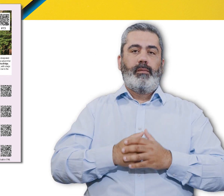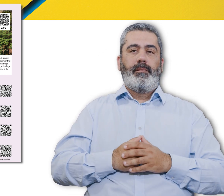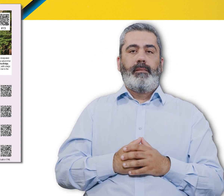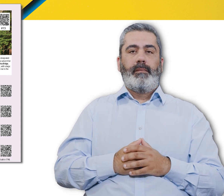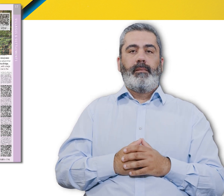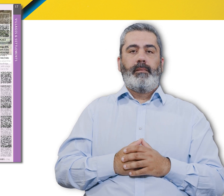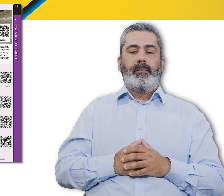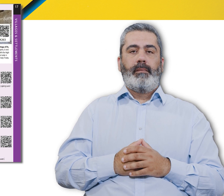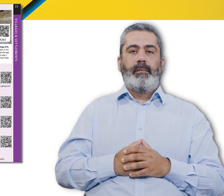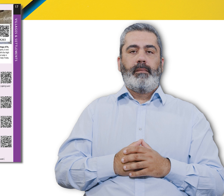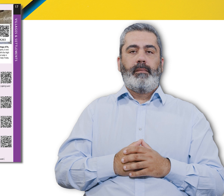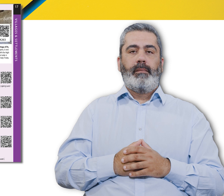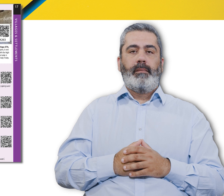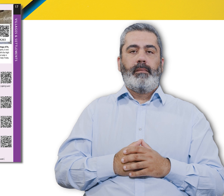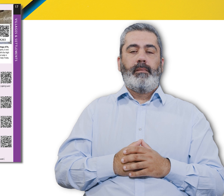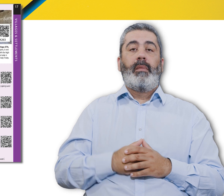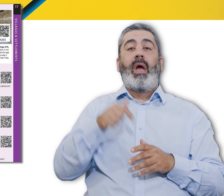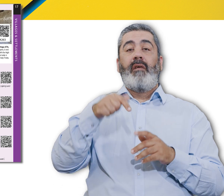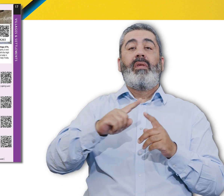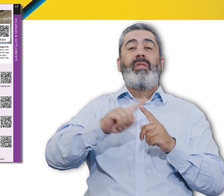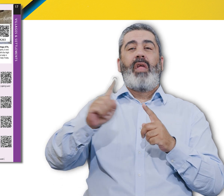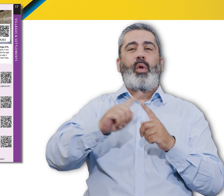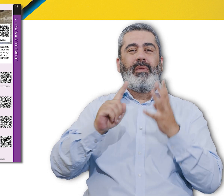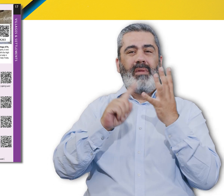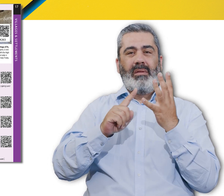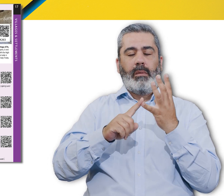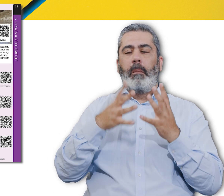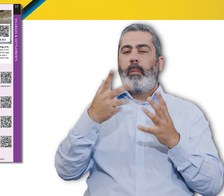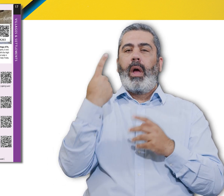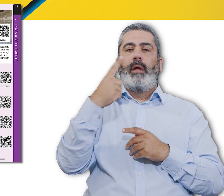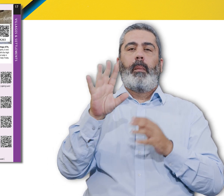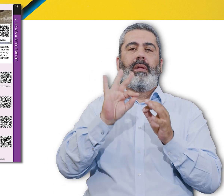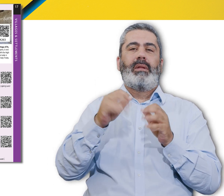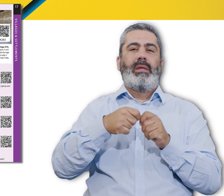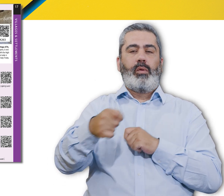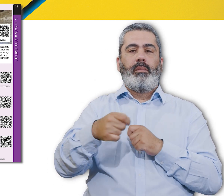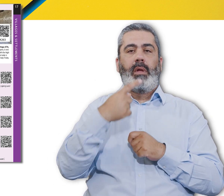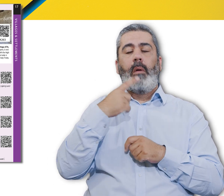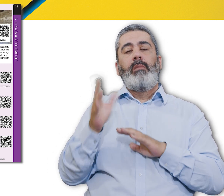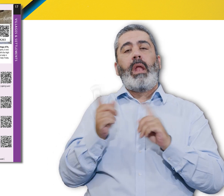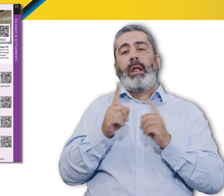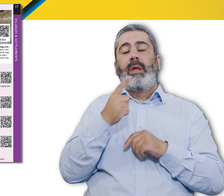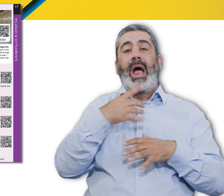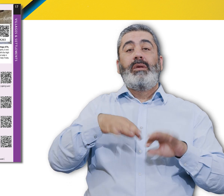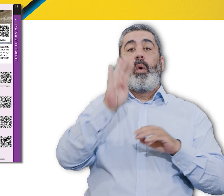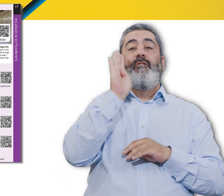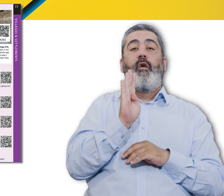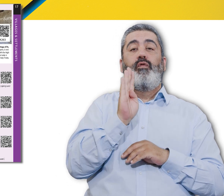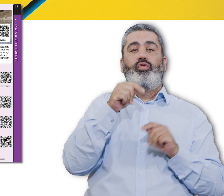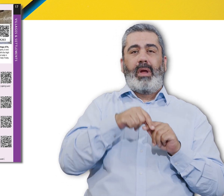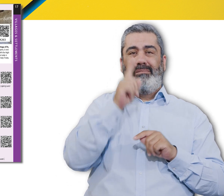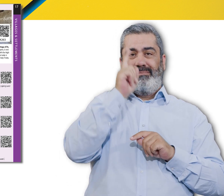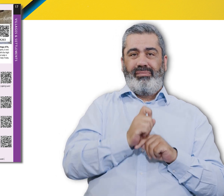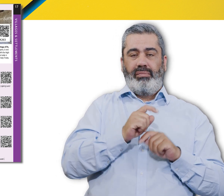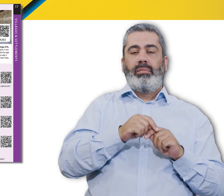16. Route D, 150 kilometers. Starting point 3, alternatively, you may start from